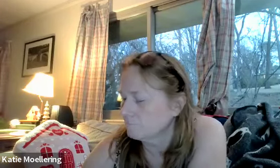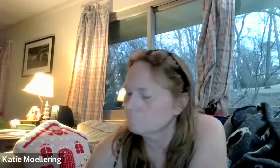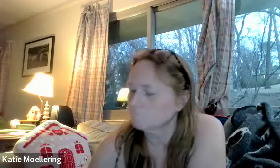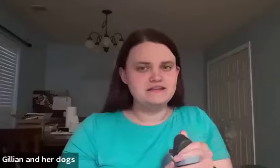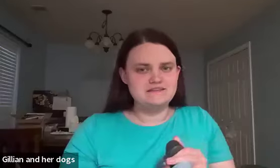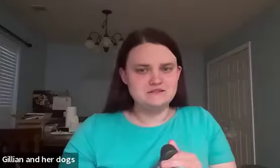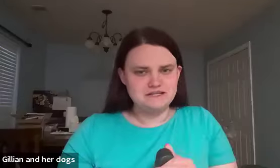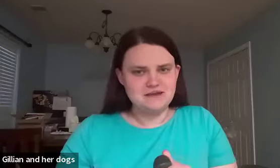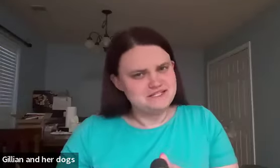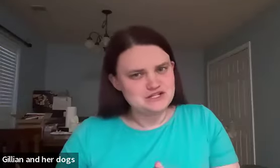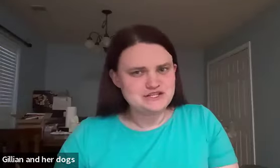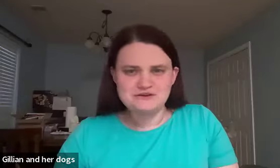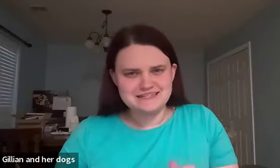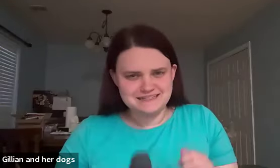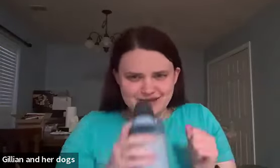Since we are getting in the springtime, it's good to know these things.